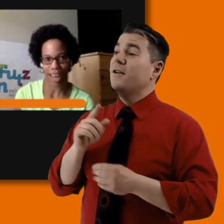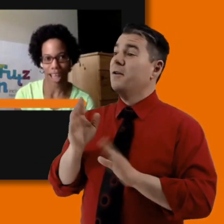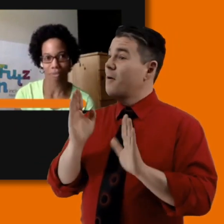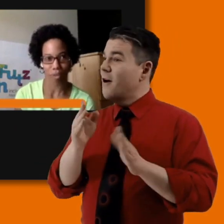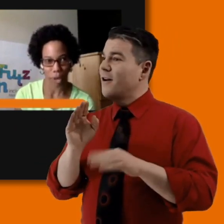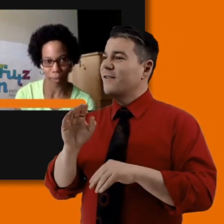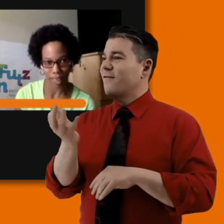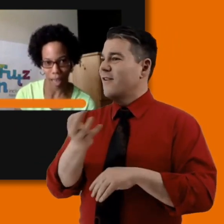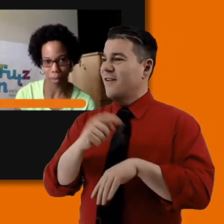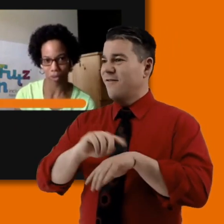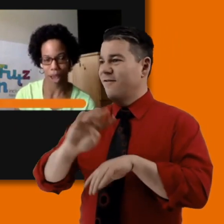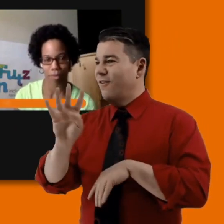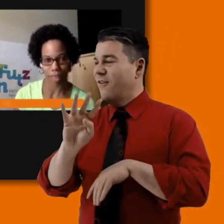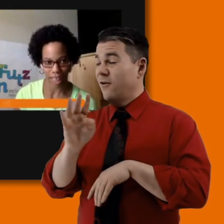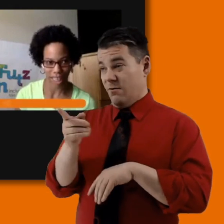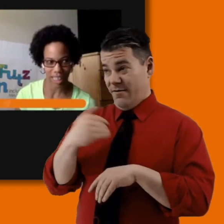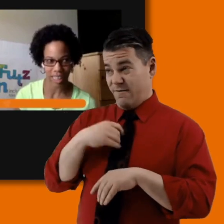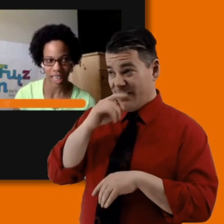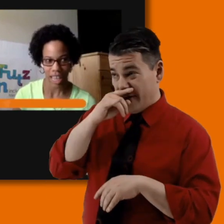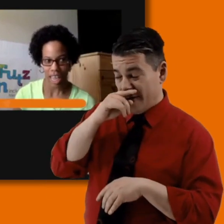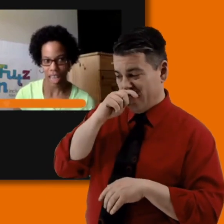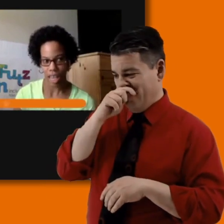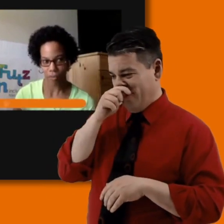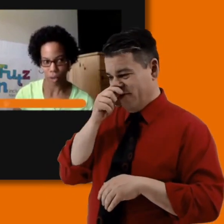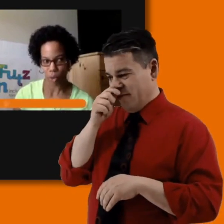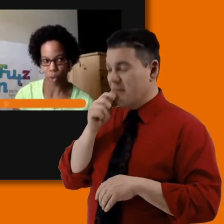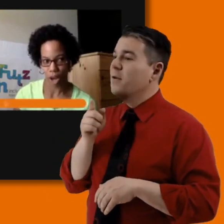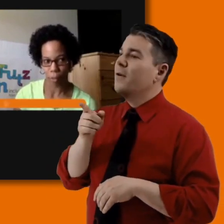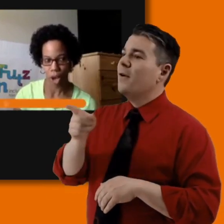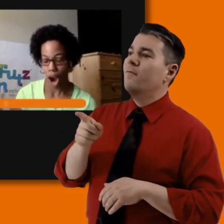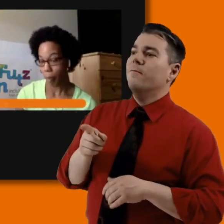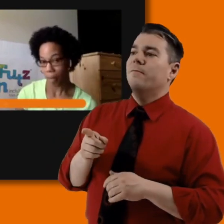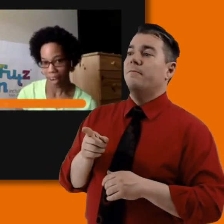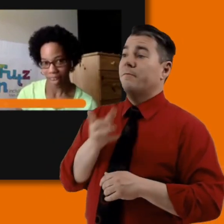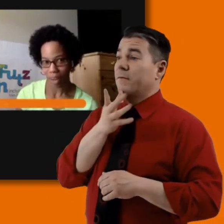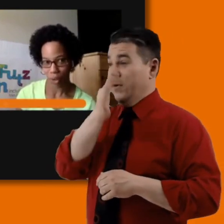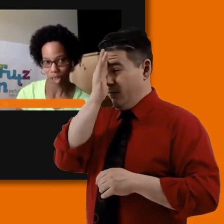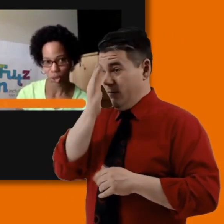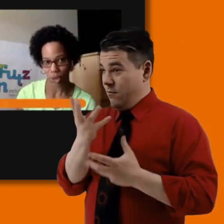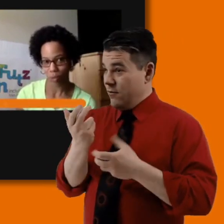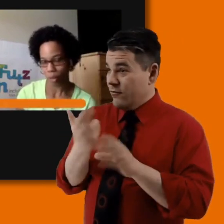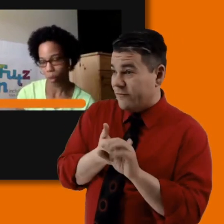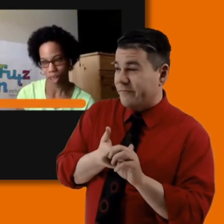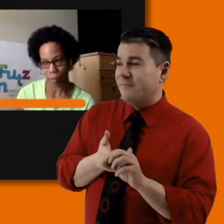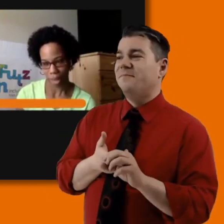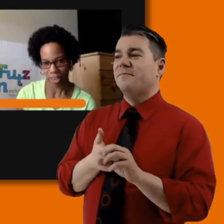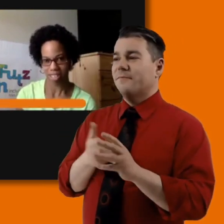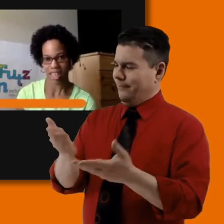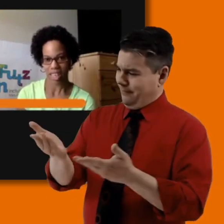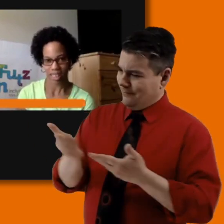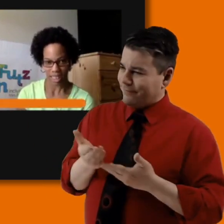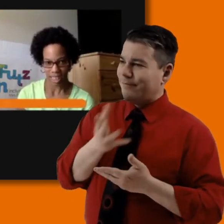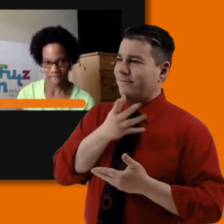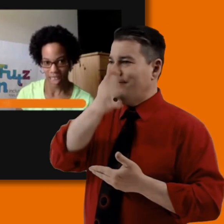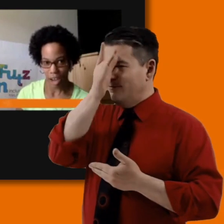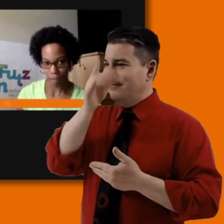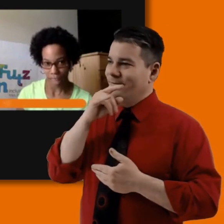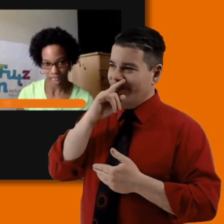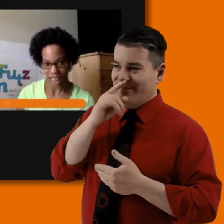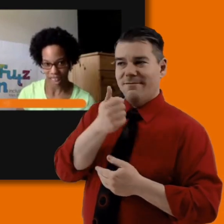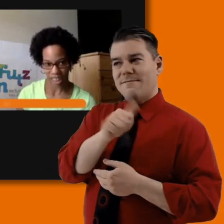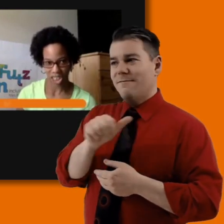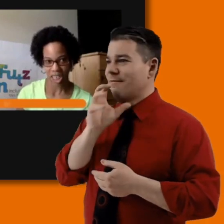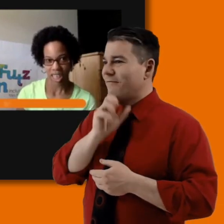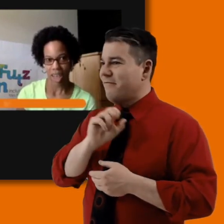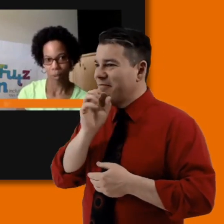on Friday at 4 p.m. if you have kids. And if you are a parent and want to join, we welcome parents and kids of